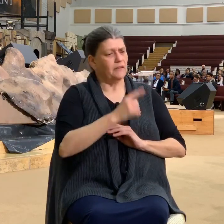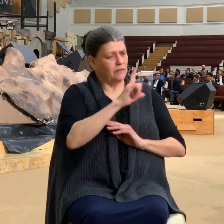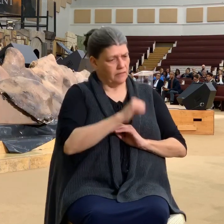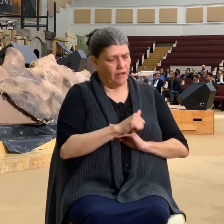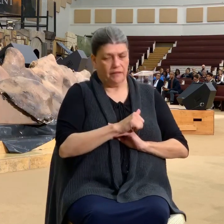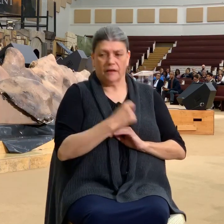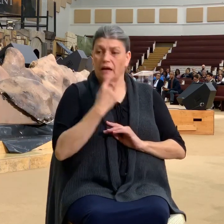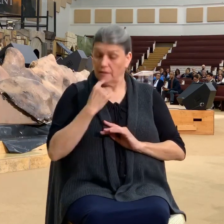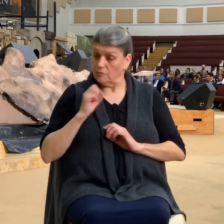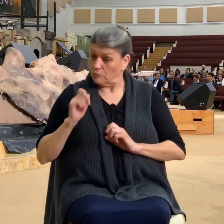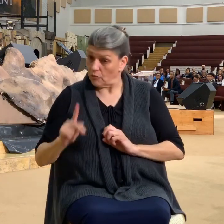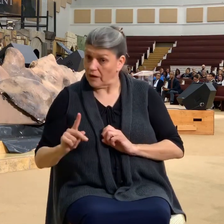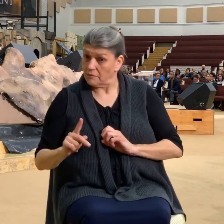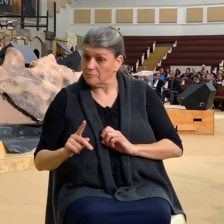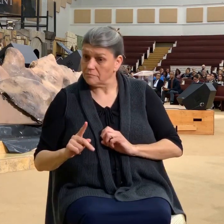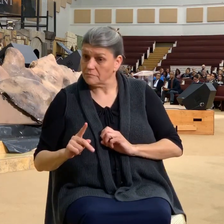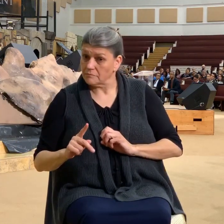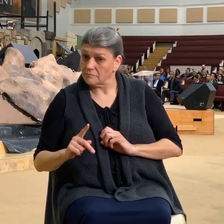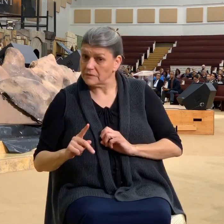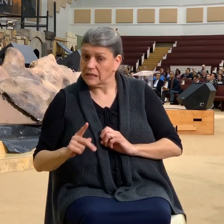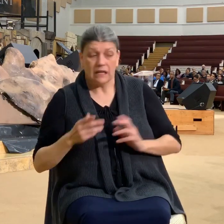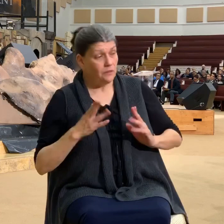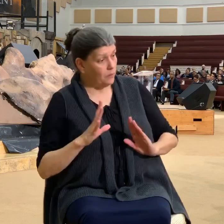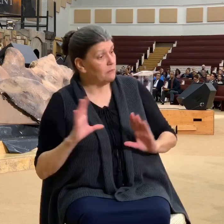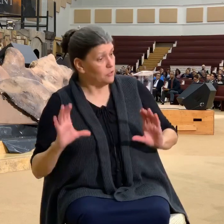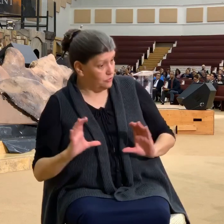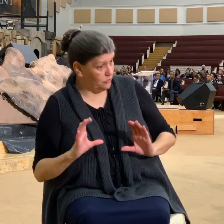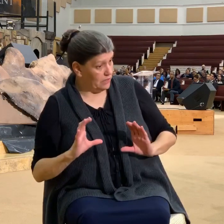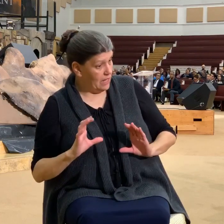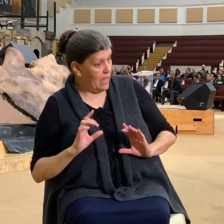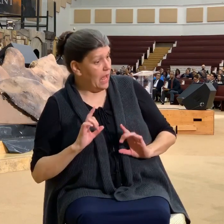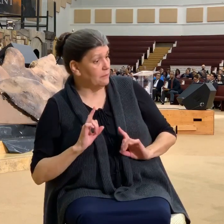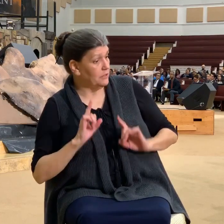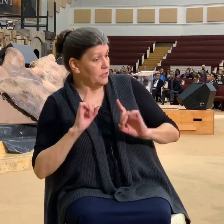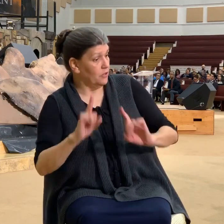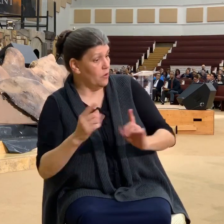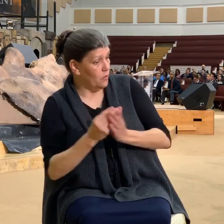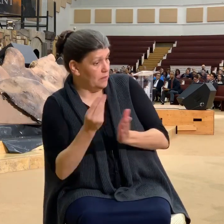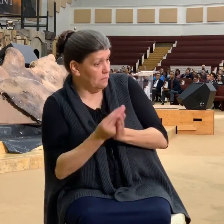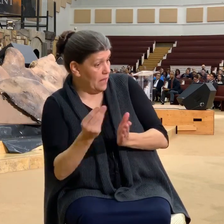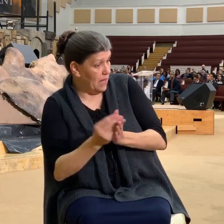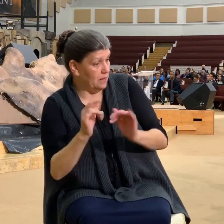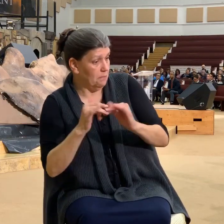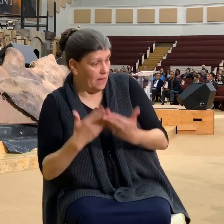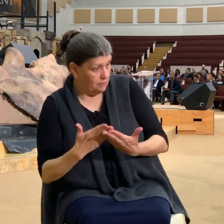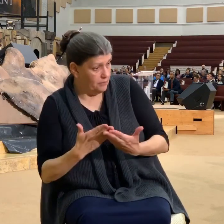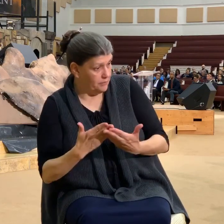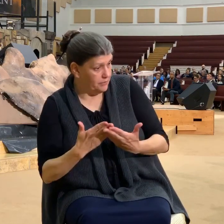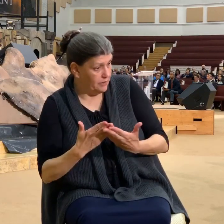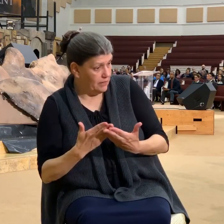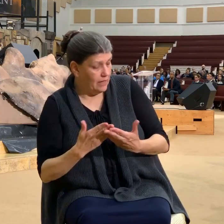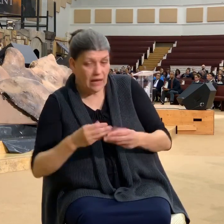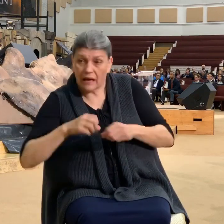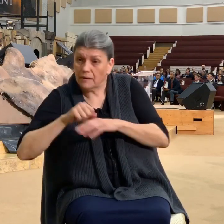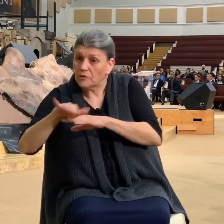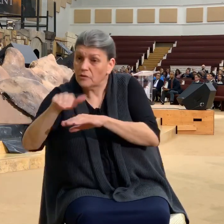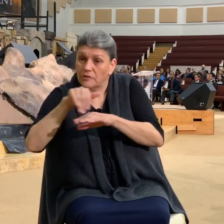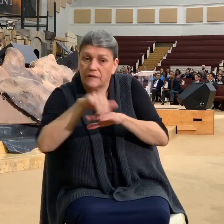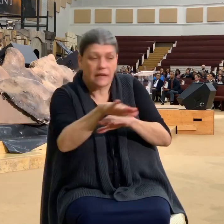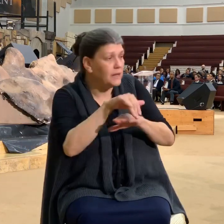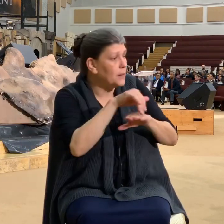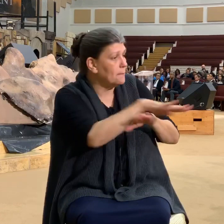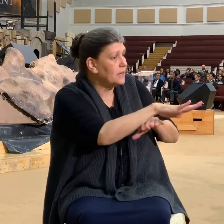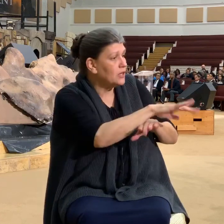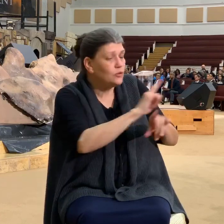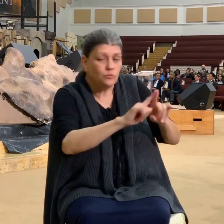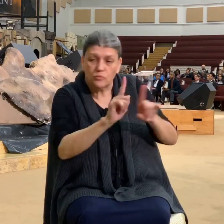And I said, okay. He says, so the way I'm gonna do it is I'm gonna go out and buy a bunch of Bibles, and then I'm gonna send them off to